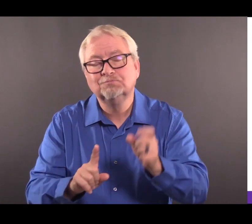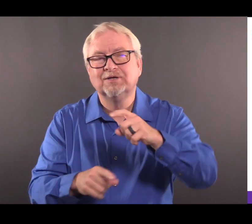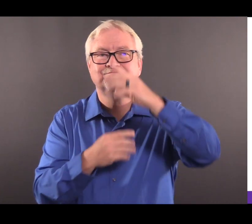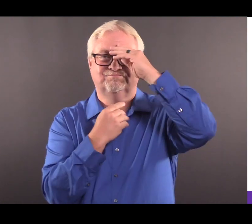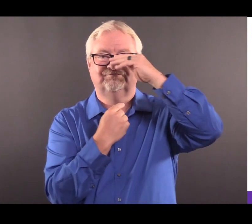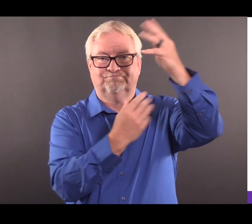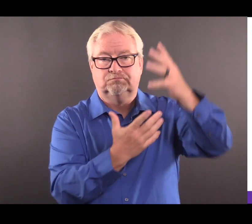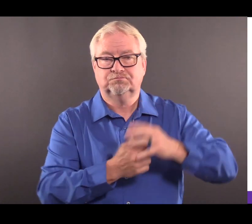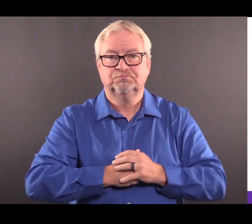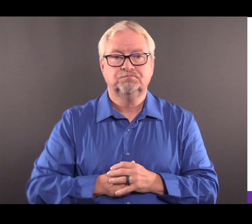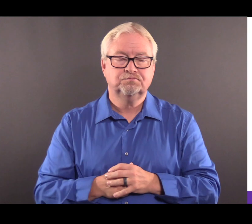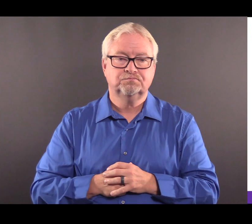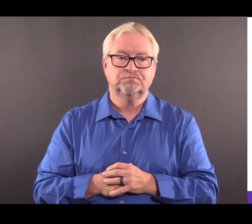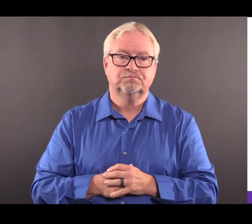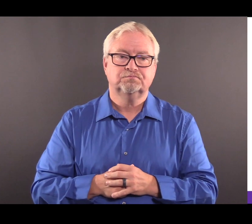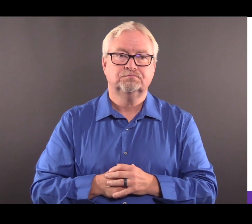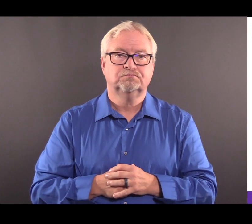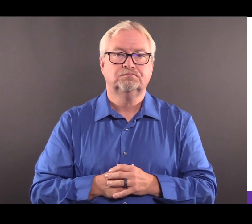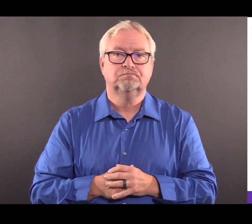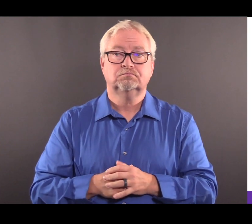reporting child abuse.